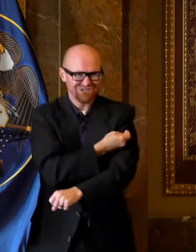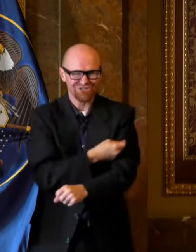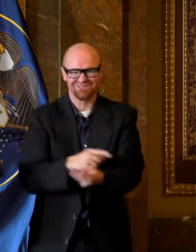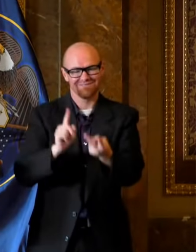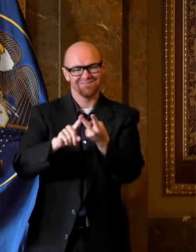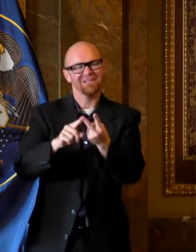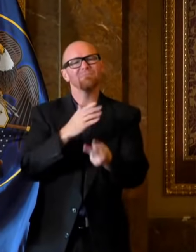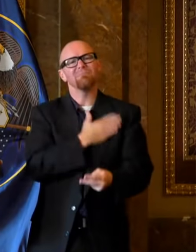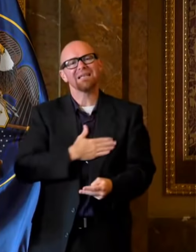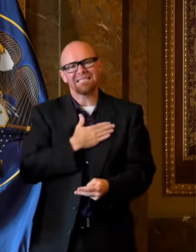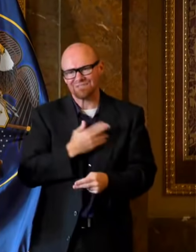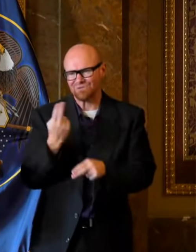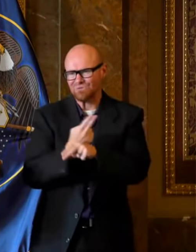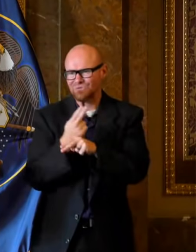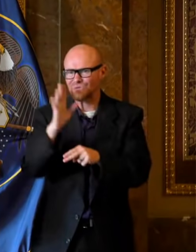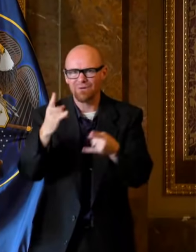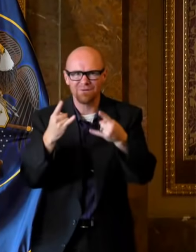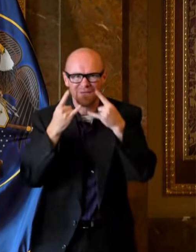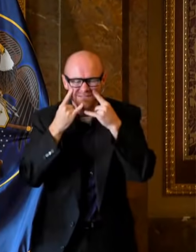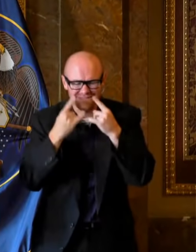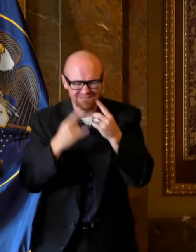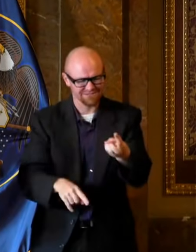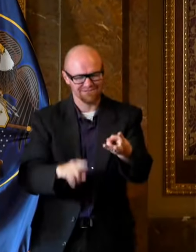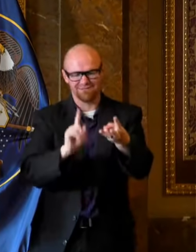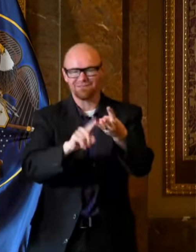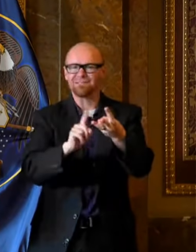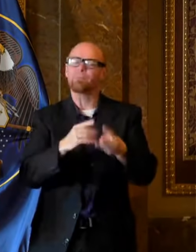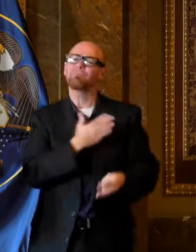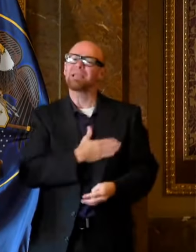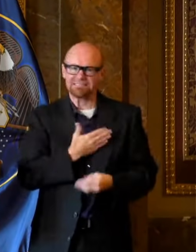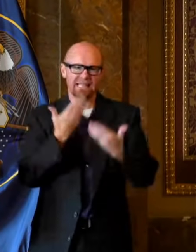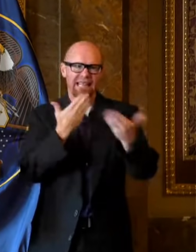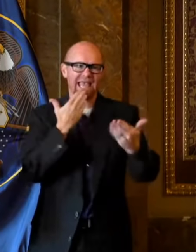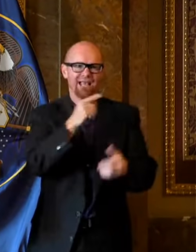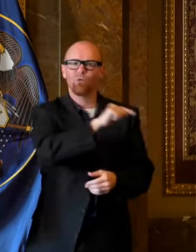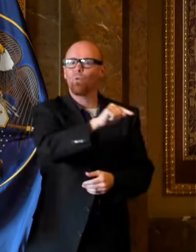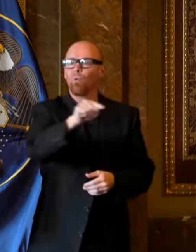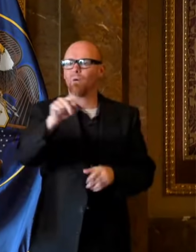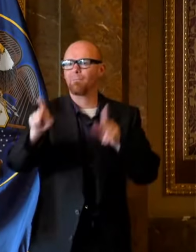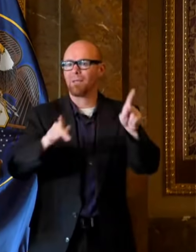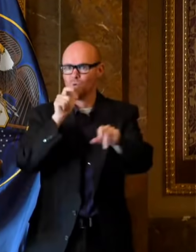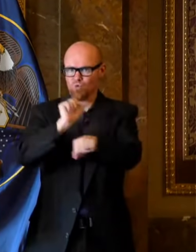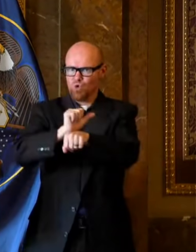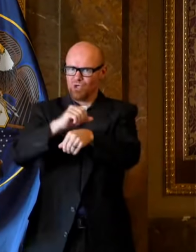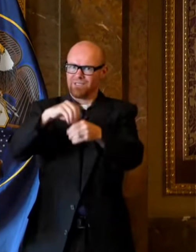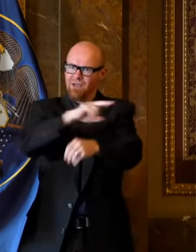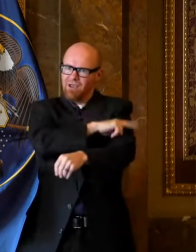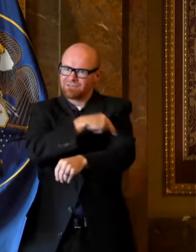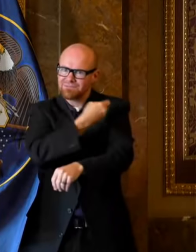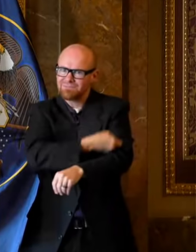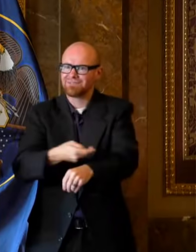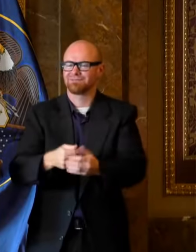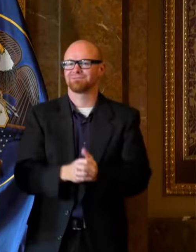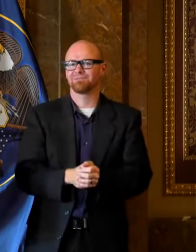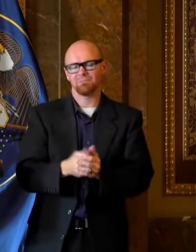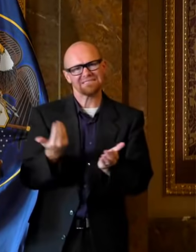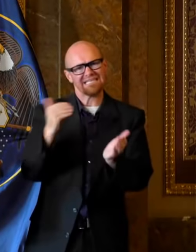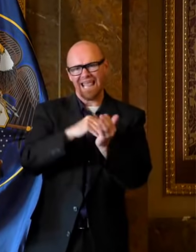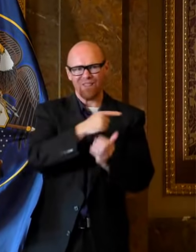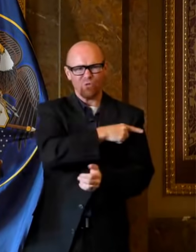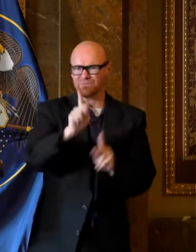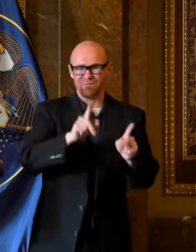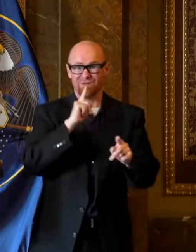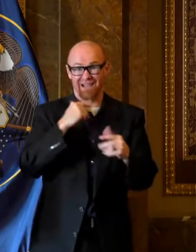people to thank our healthcare workers and to do everything possible to keep them to keep them from having more work than they have